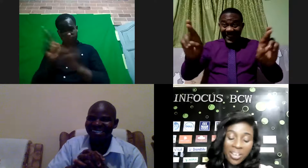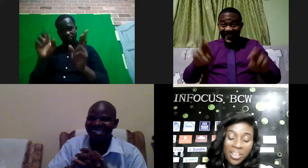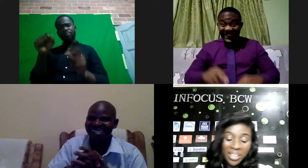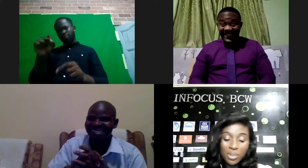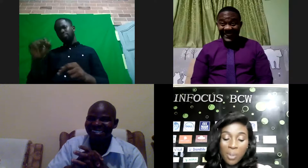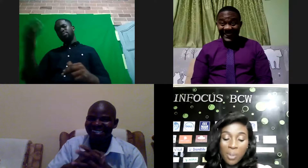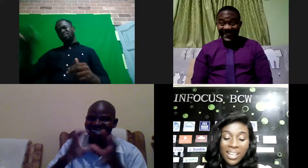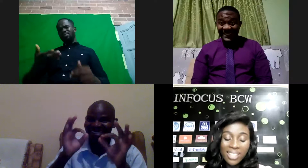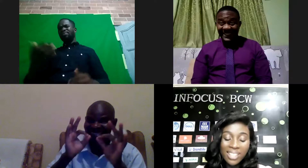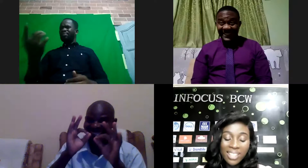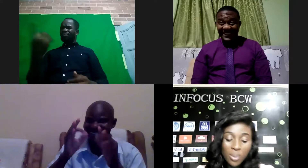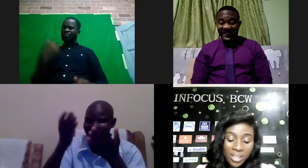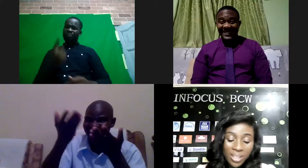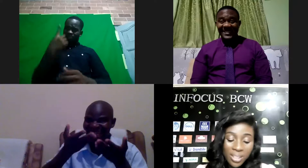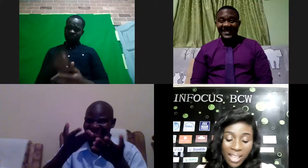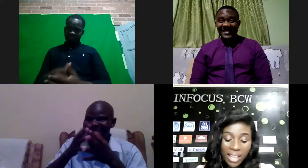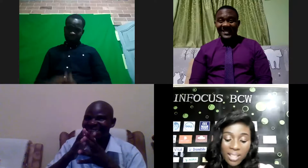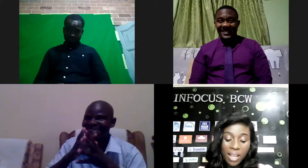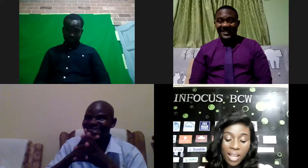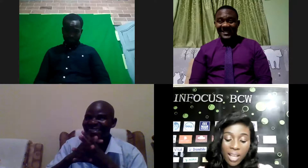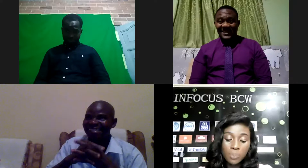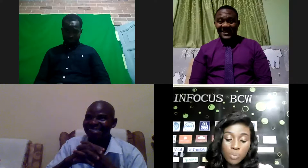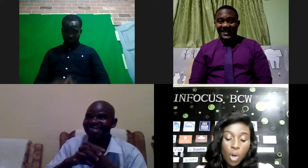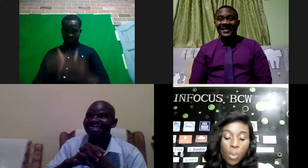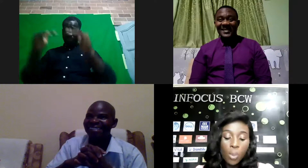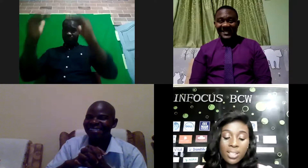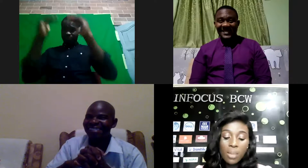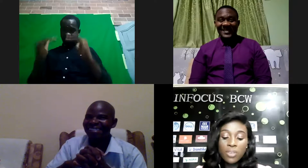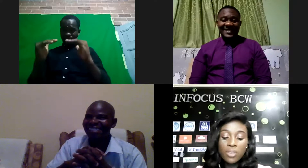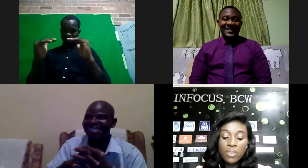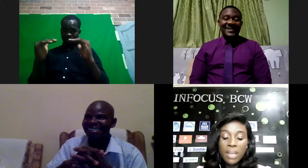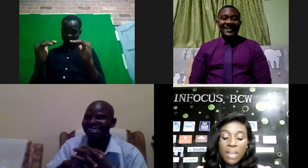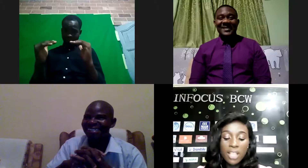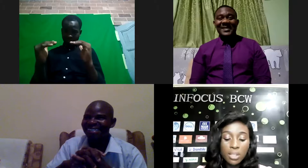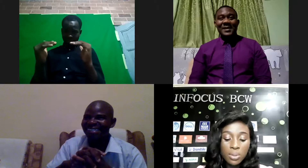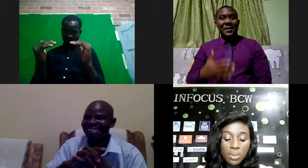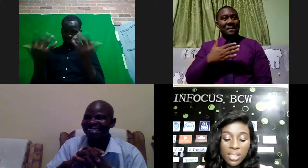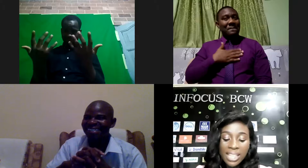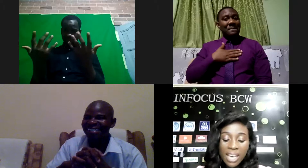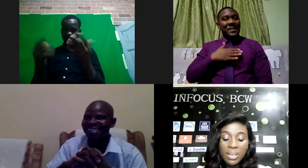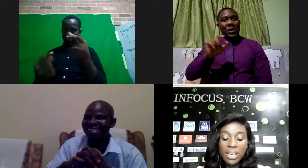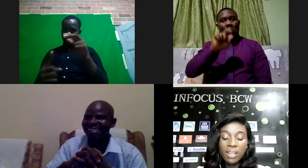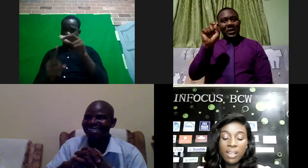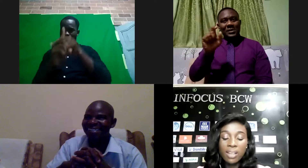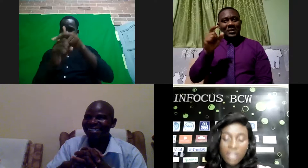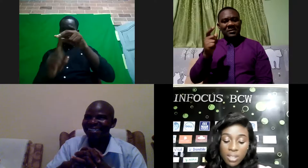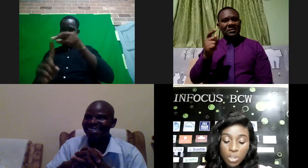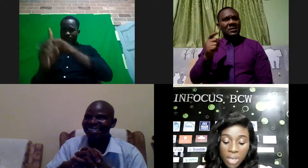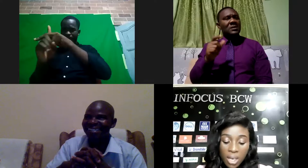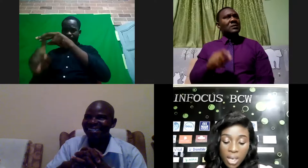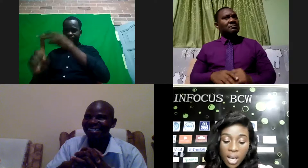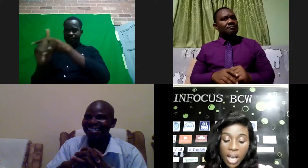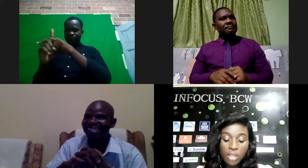Okay, great. So my next question is, what are some of the emerging issues in hearing and other